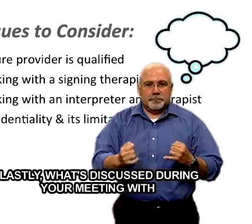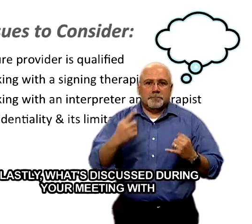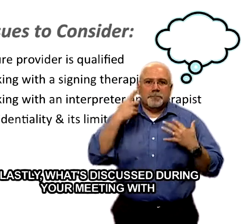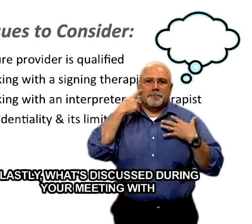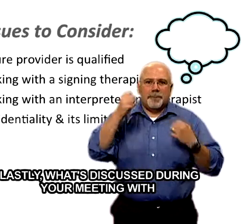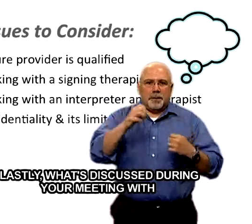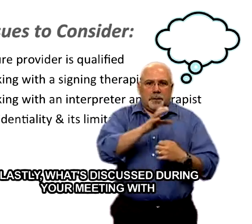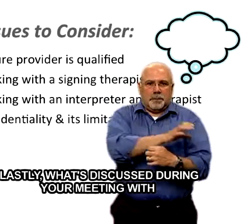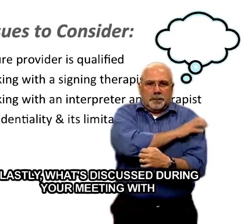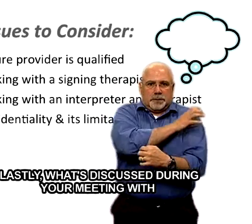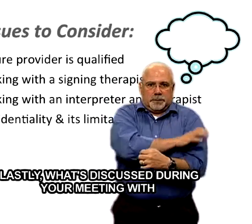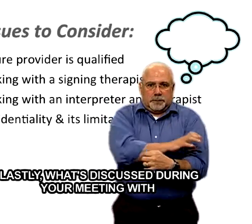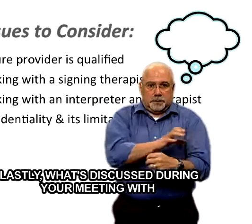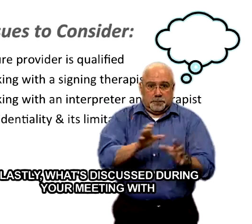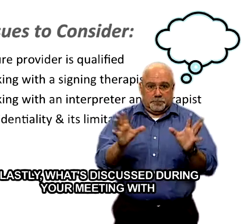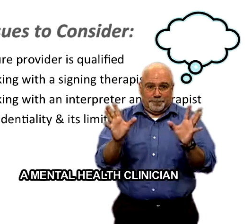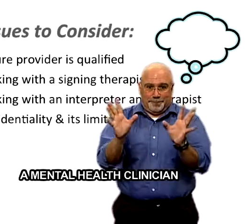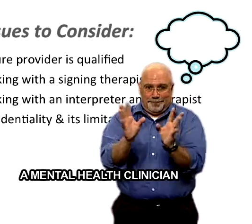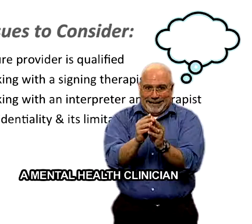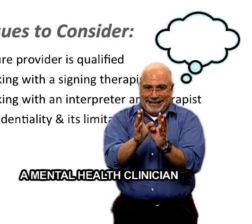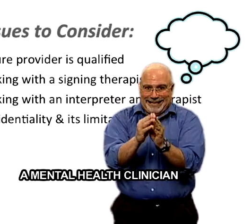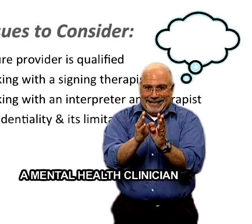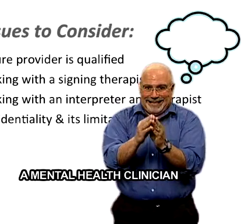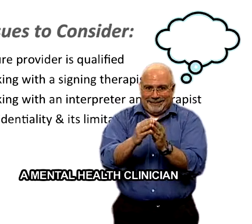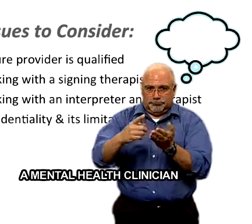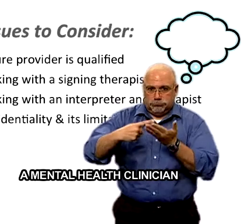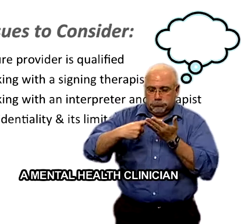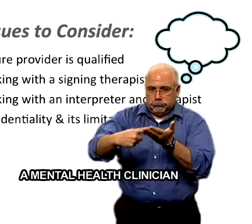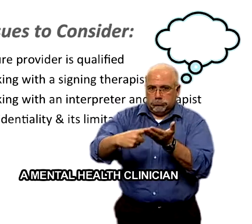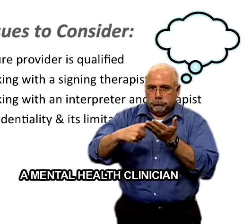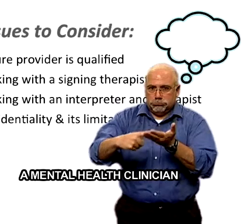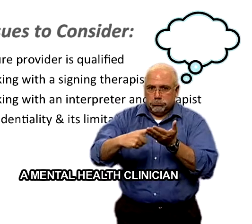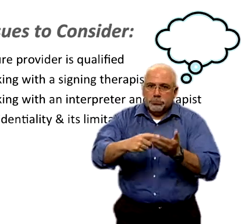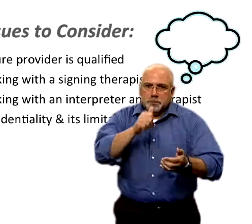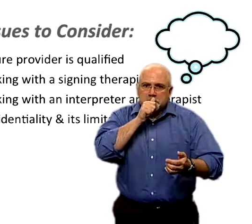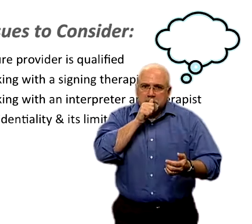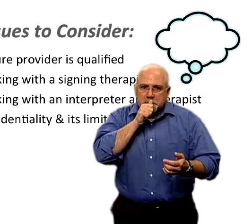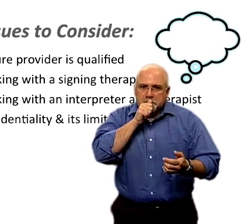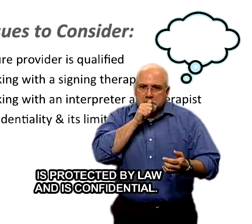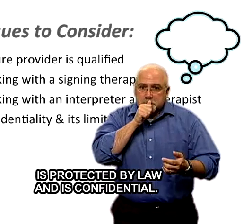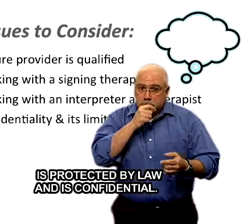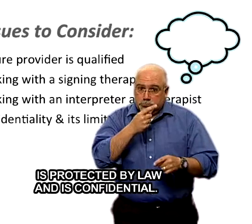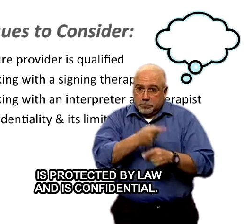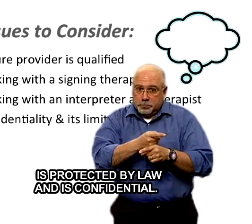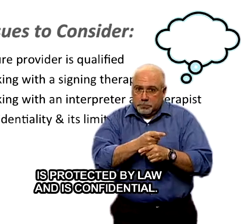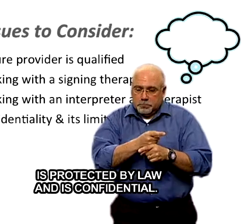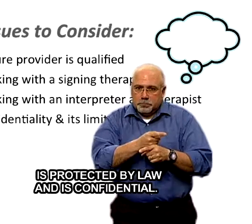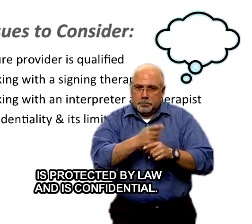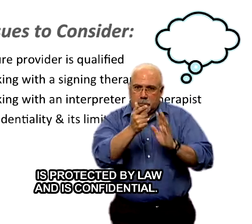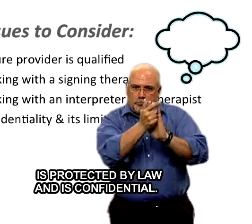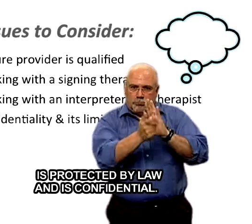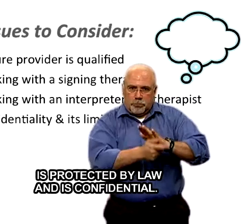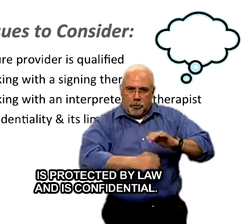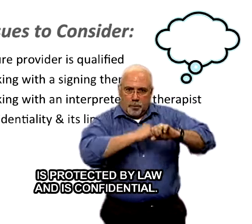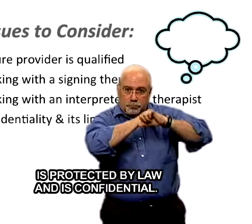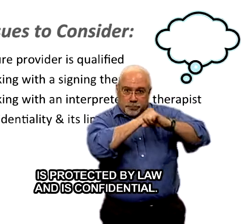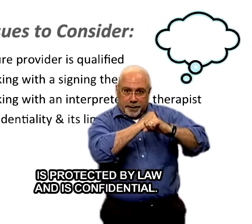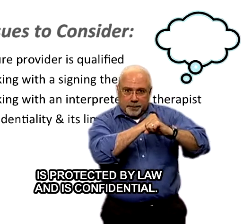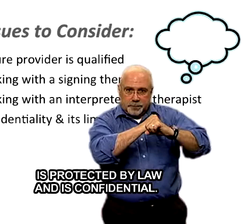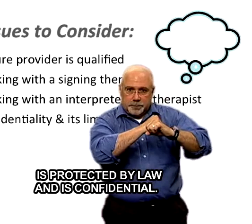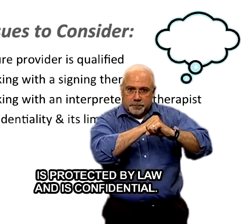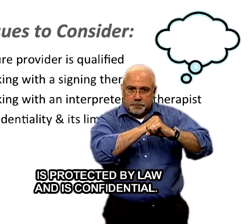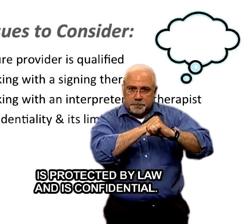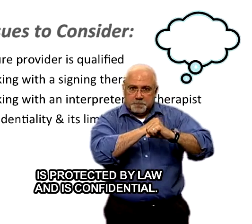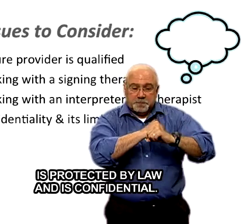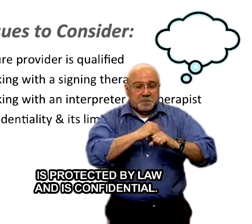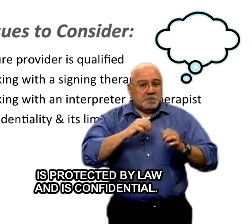Lastly, what's discussed during your meeting with a mental health clinician is protected by law